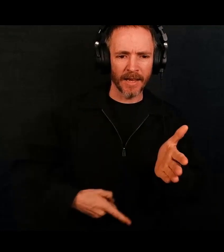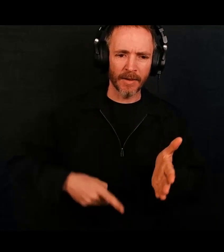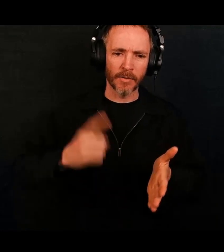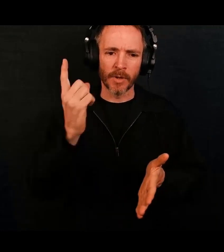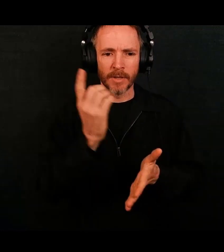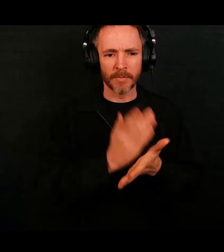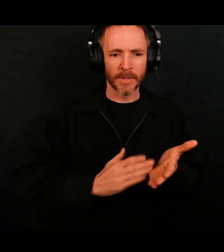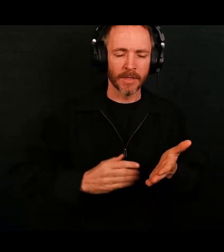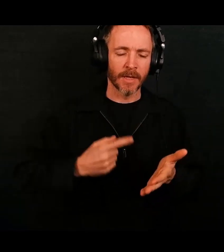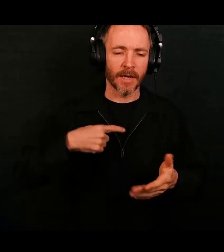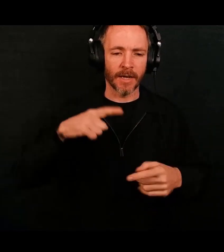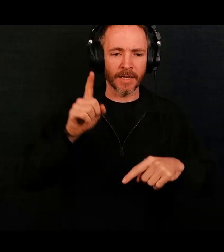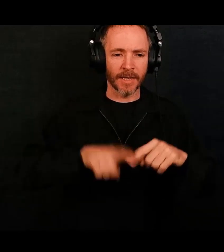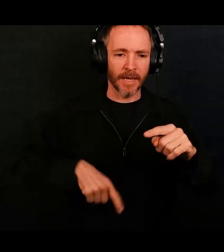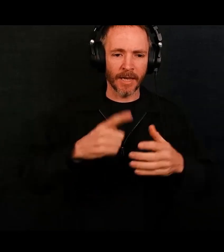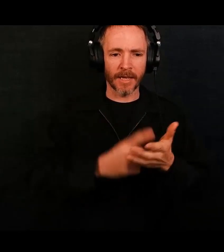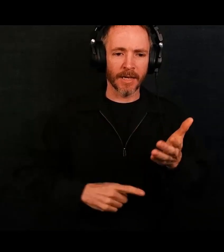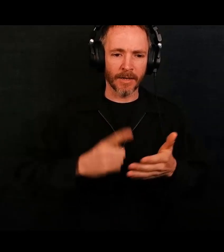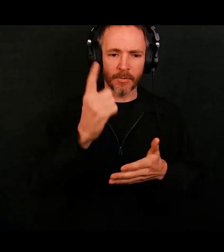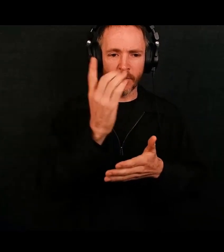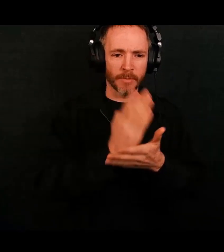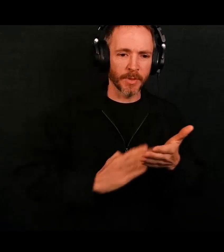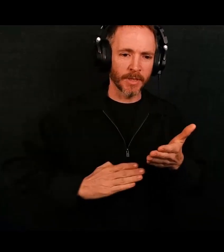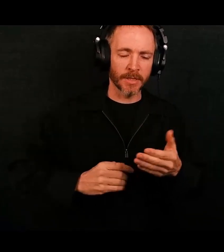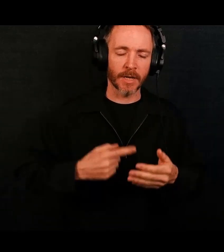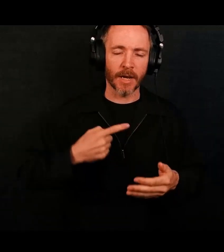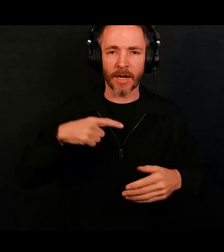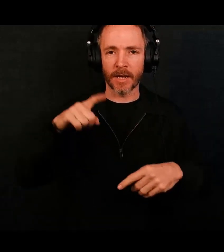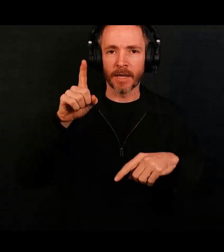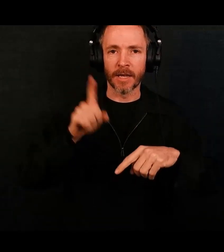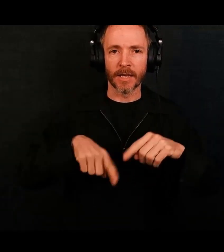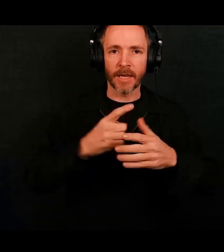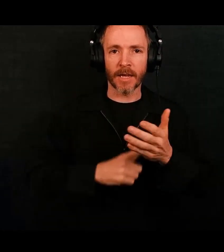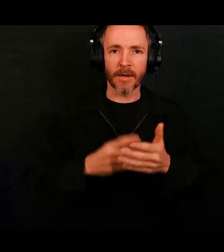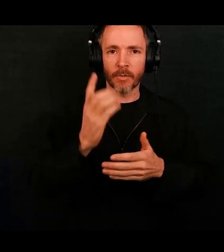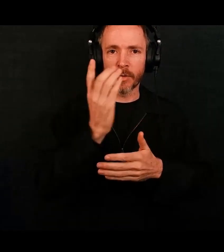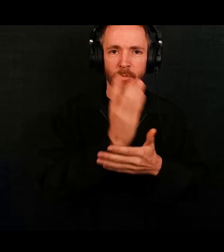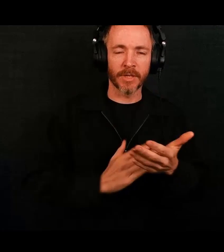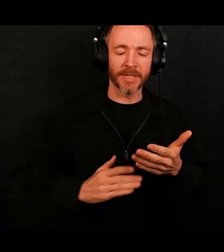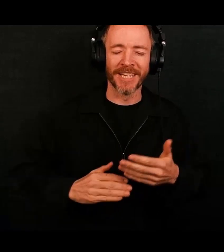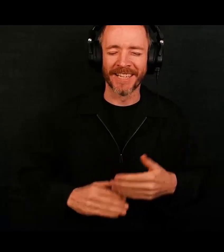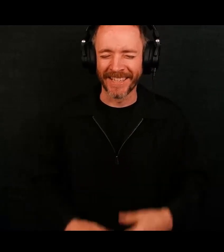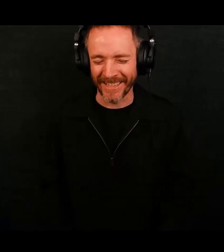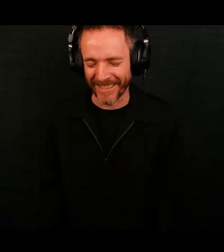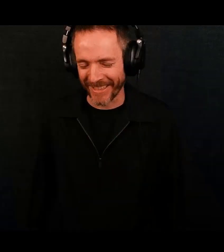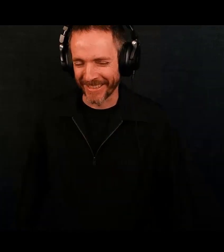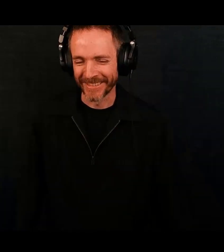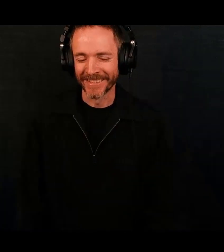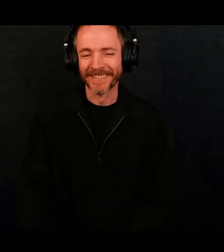it. I can't cut one piece. I can't cut one piece.